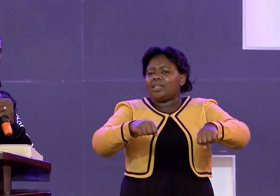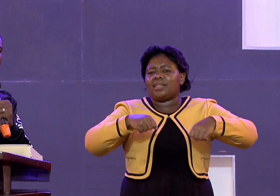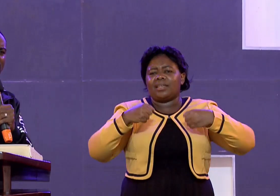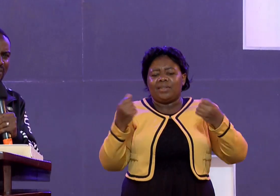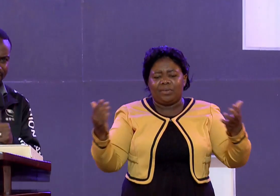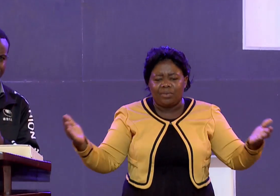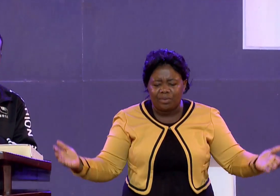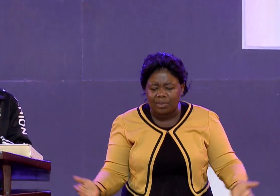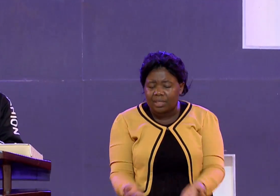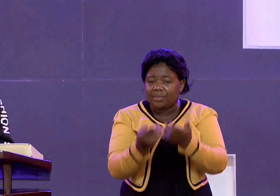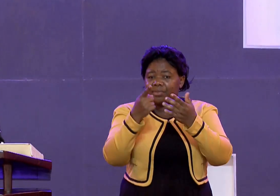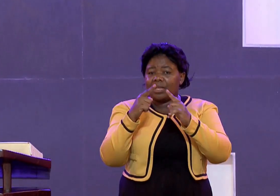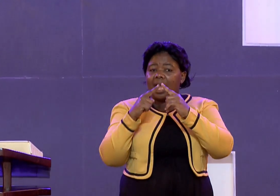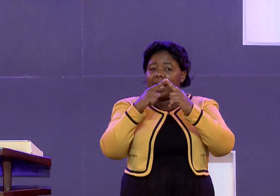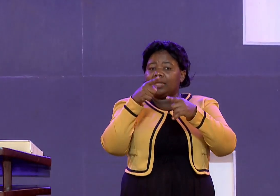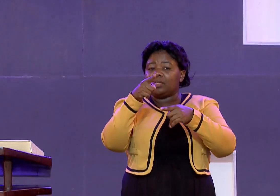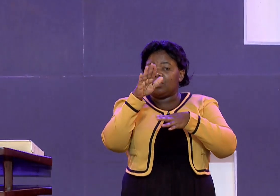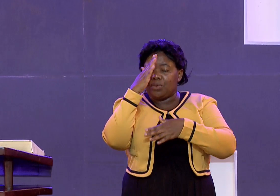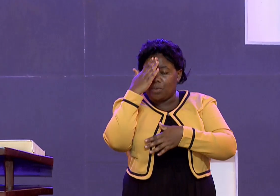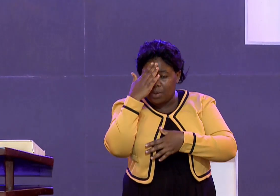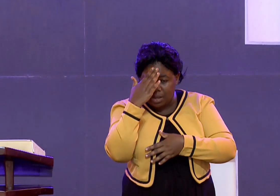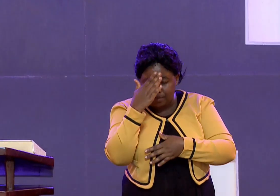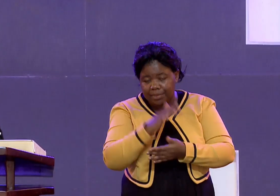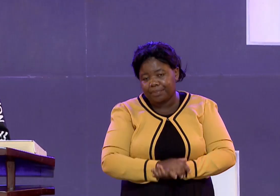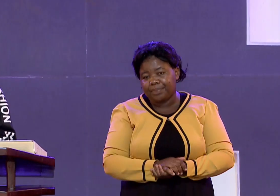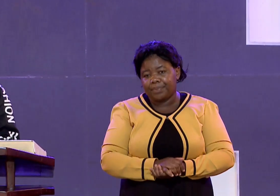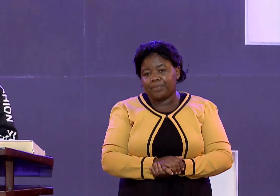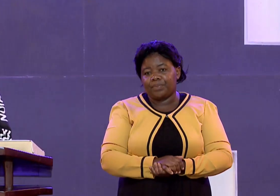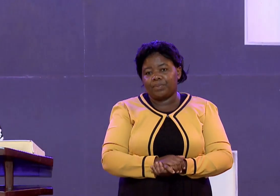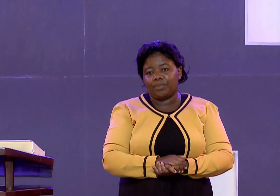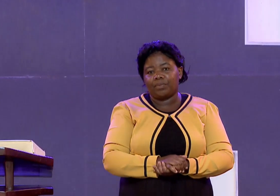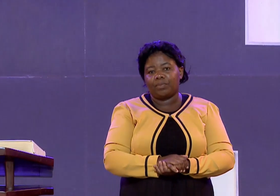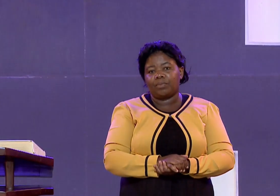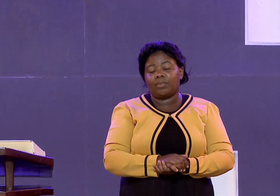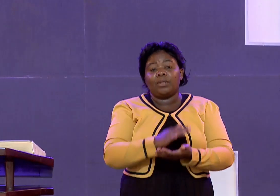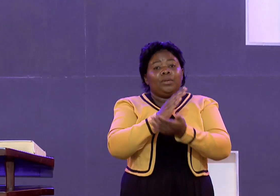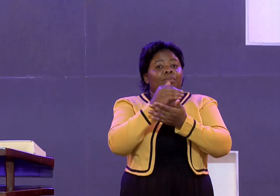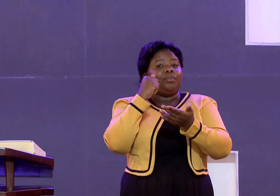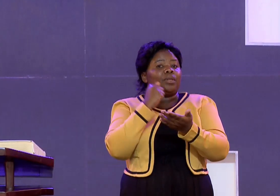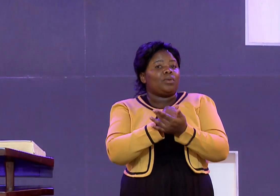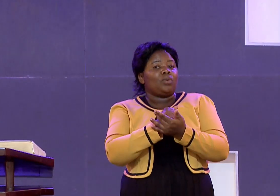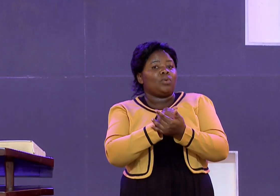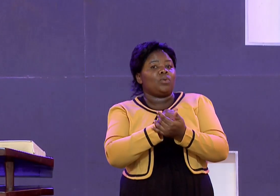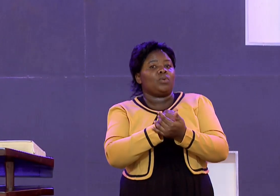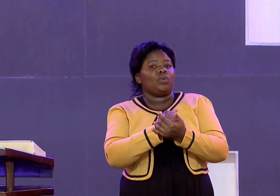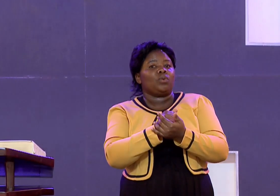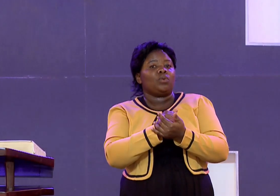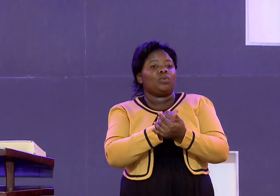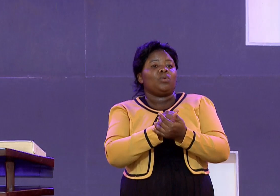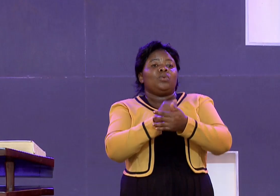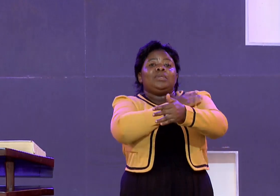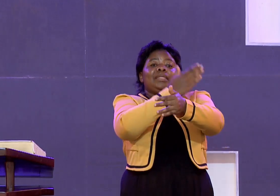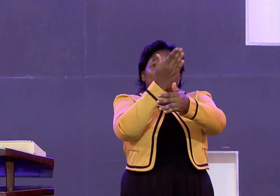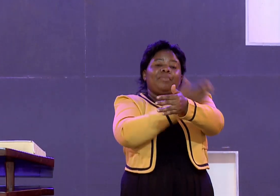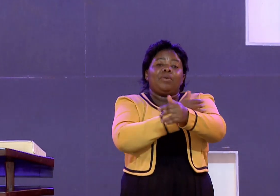okujja nga weto waziza. I told you he can never lift you up unless you humble yourself. Kubanga amanyi agawanirira ekyobwa Katonda bagaita